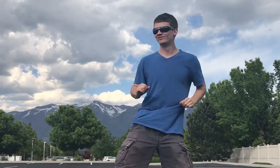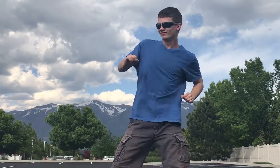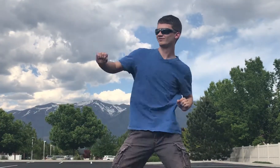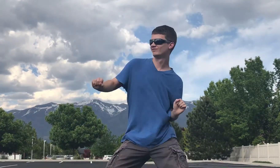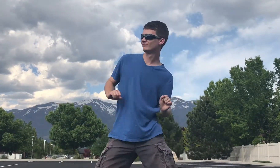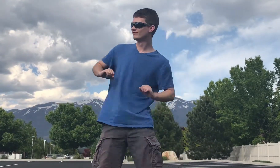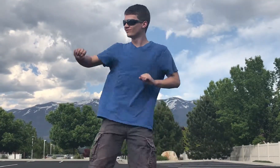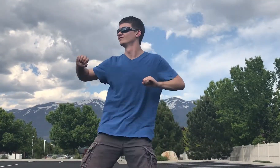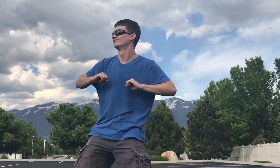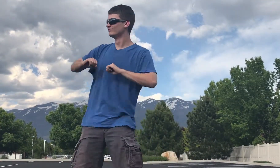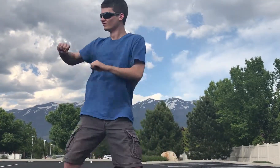I'll